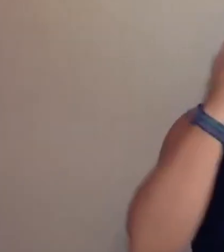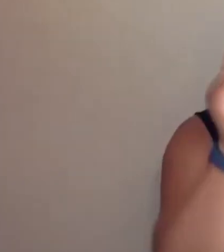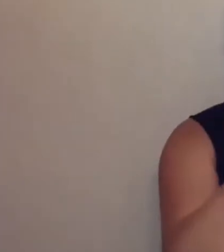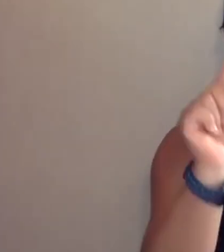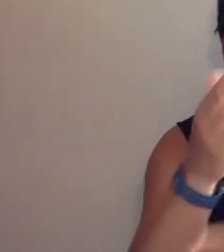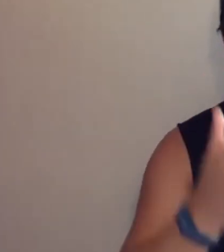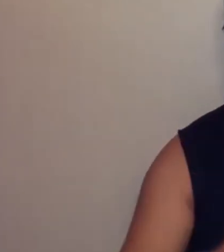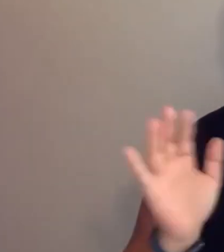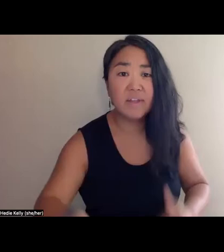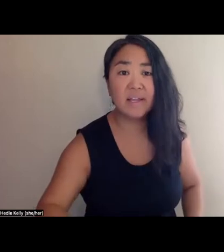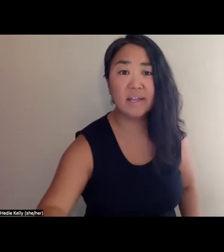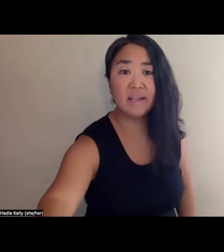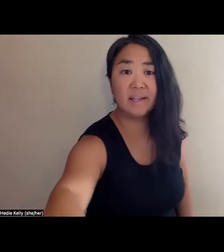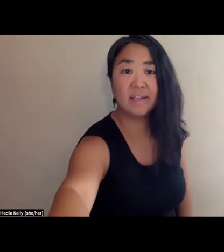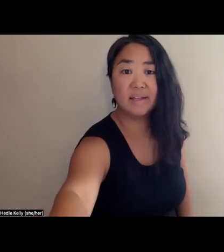We've got